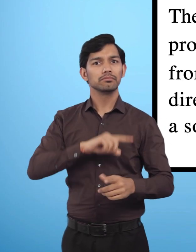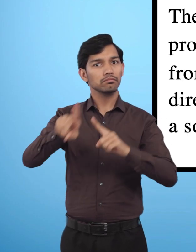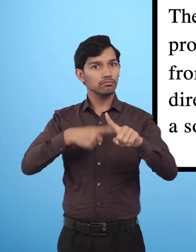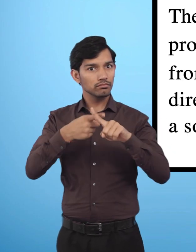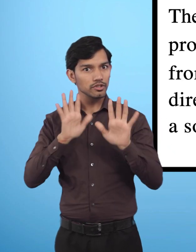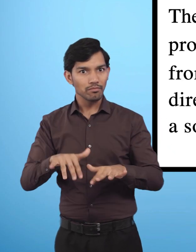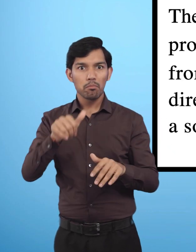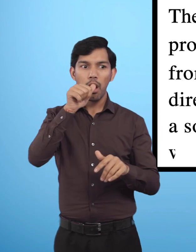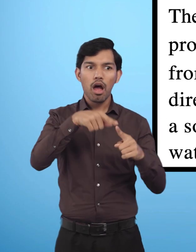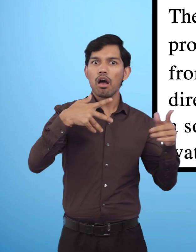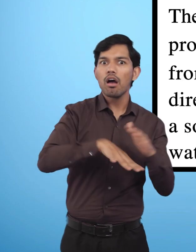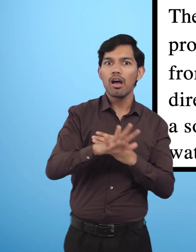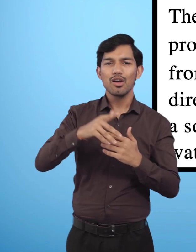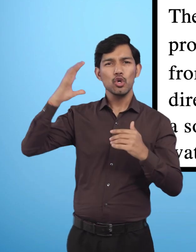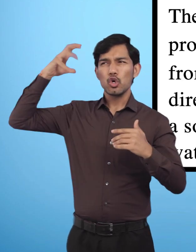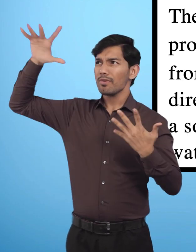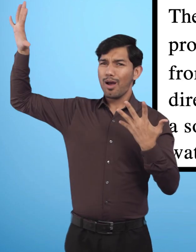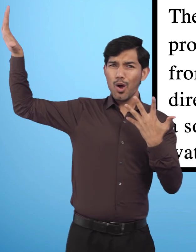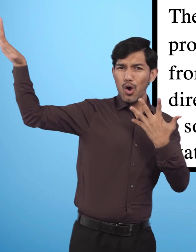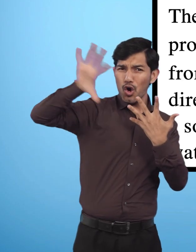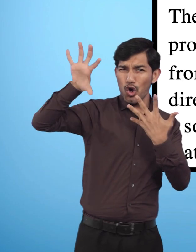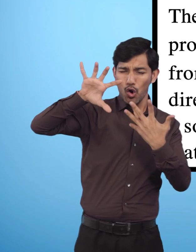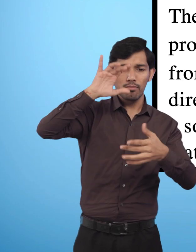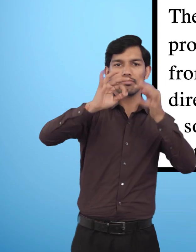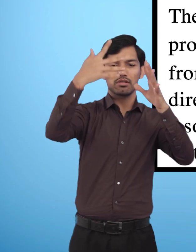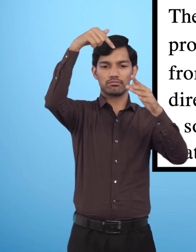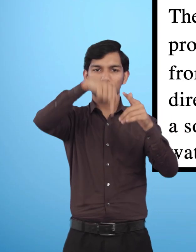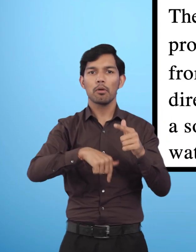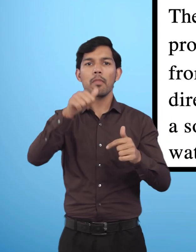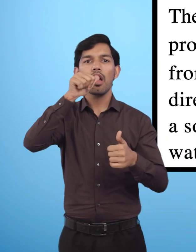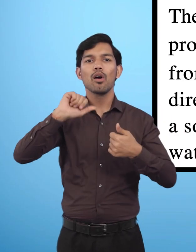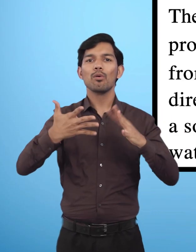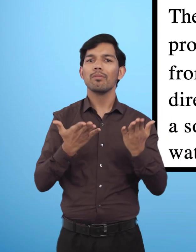or for heating water in a solar water heater.